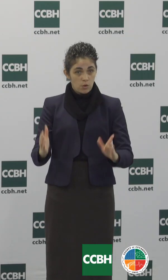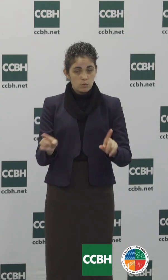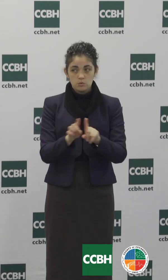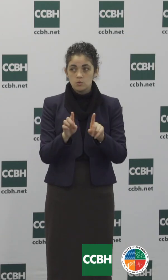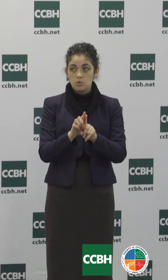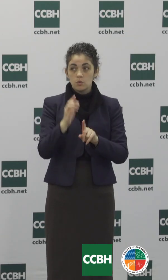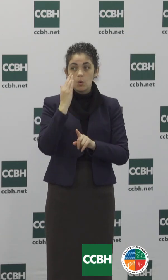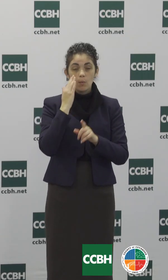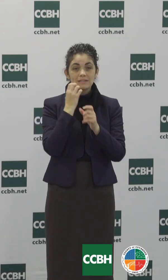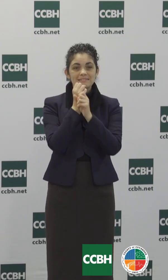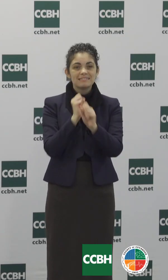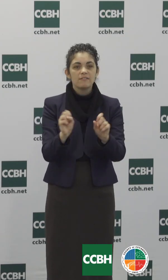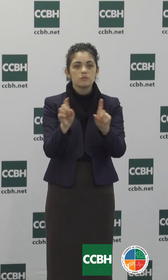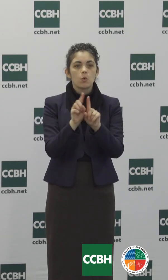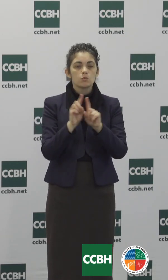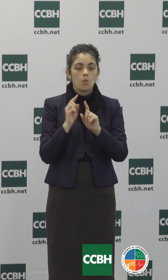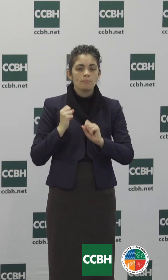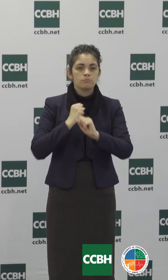a way that is safe and protective.